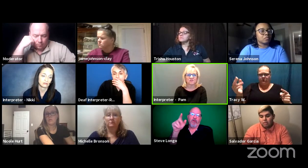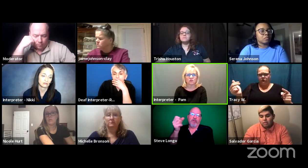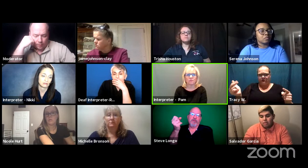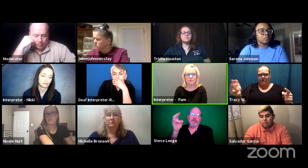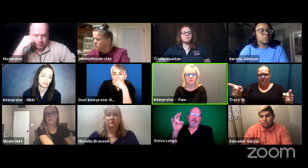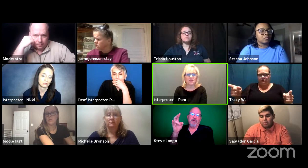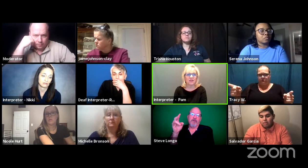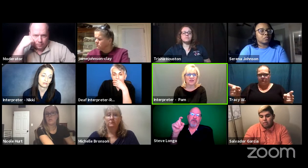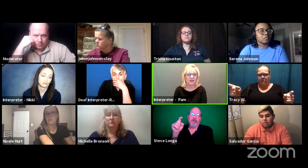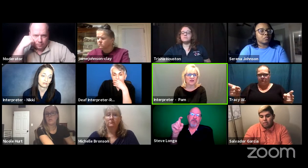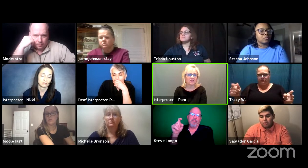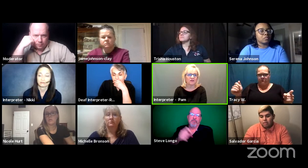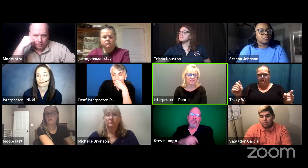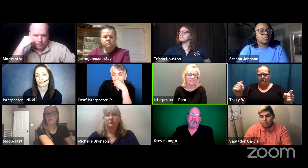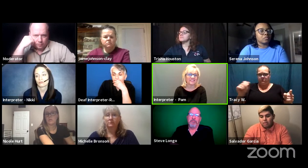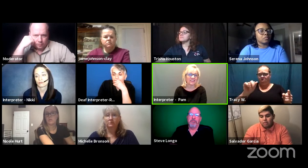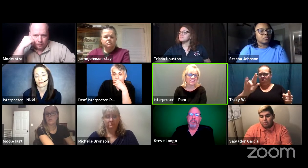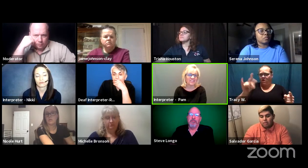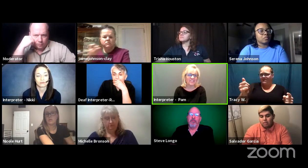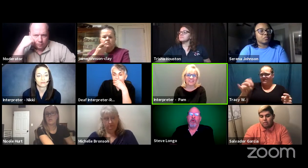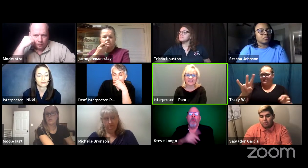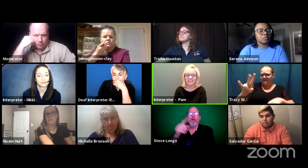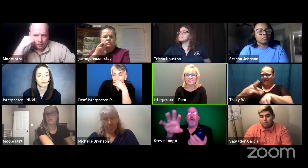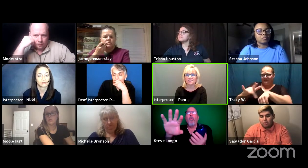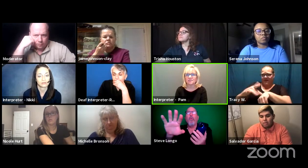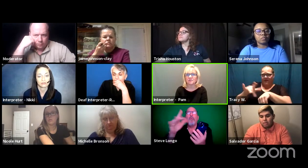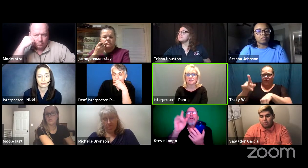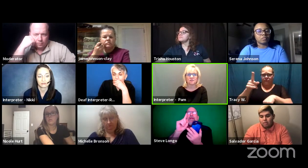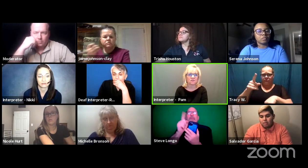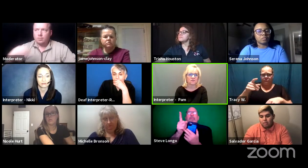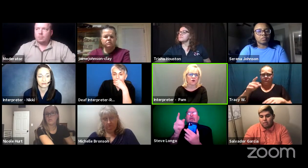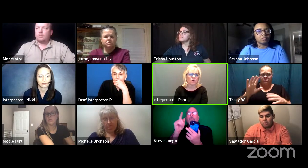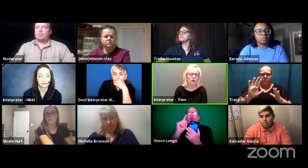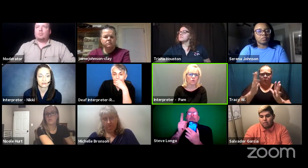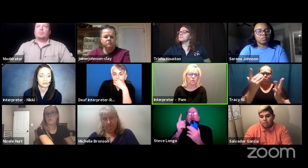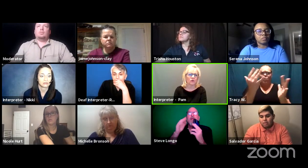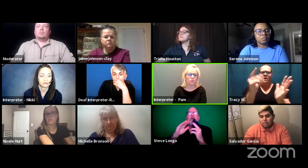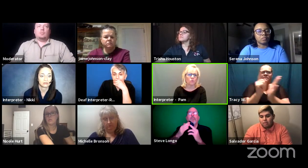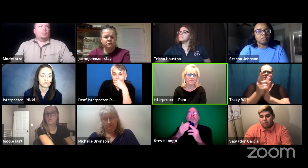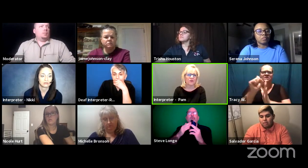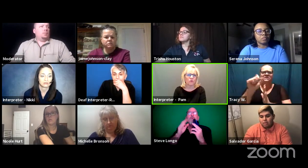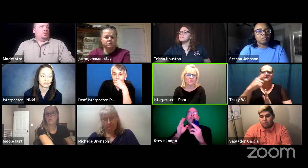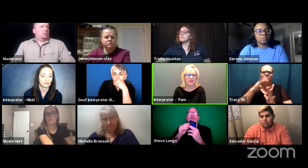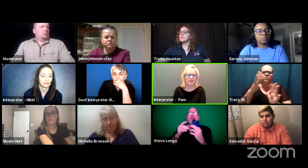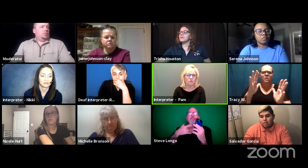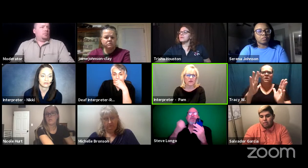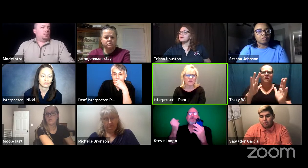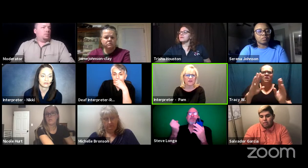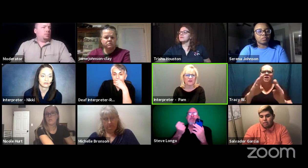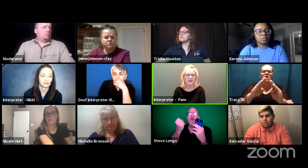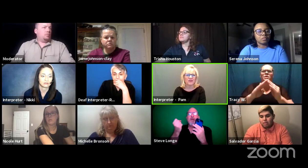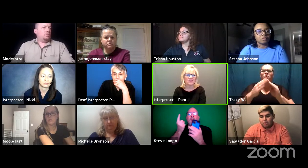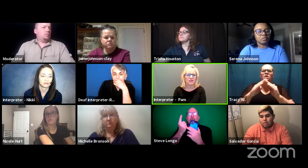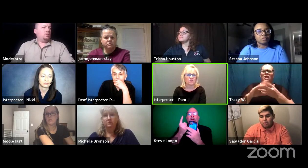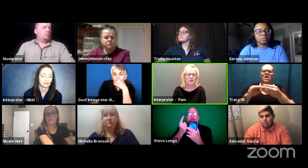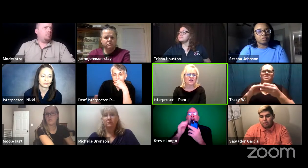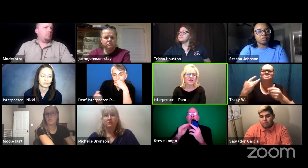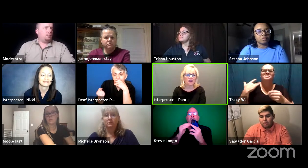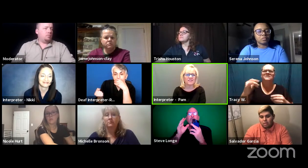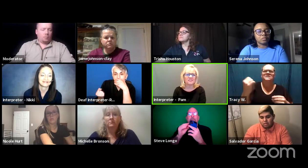So maybe the 17th. Oh no, wait a minute. Community comments